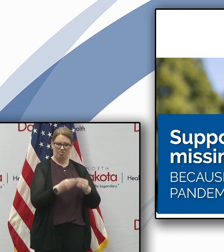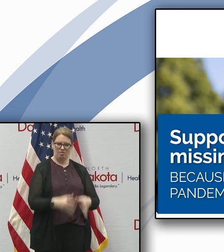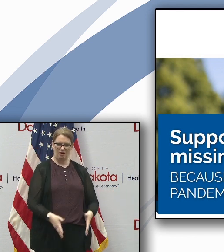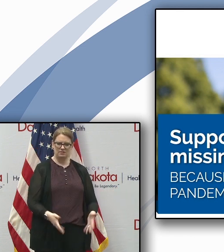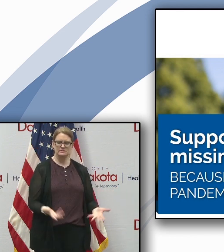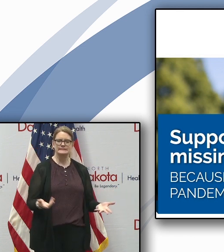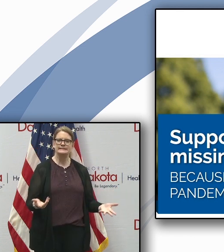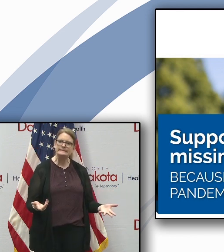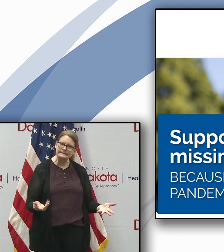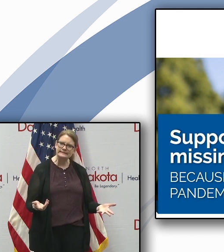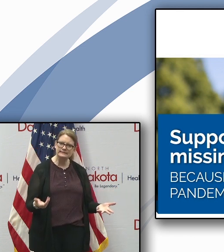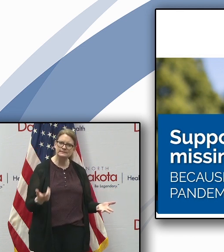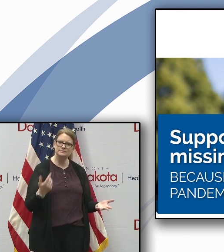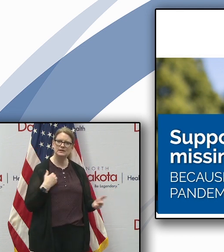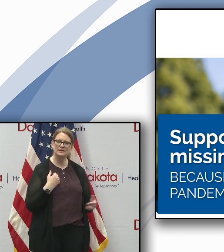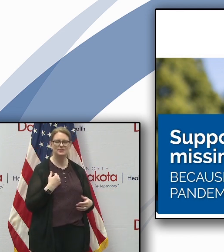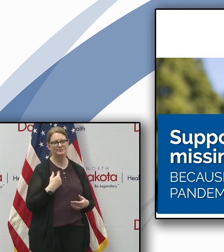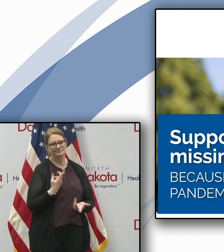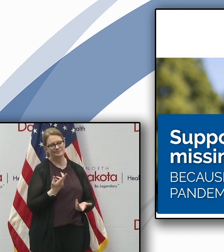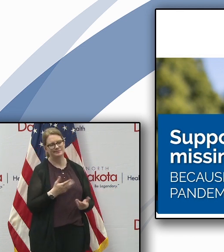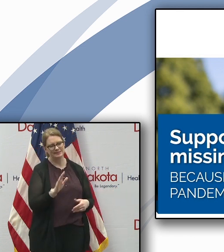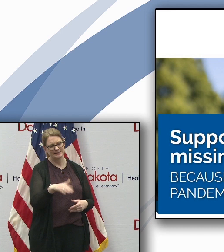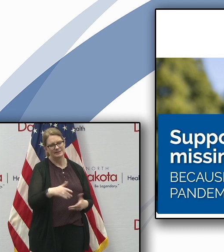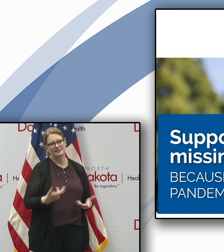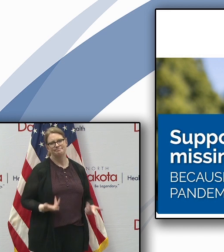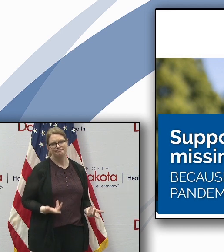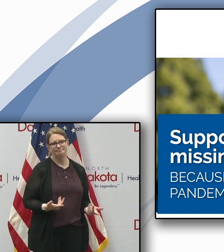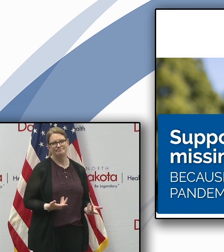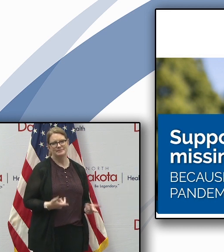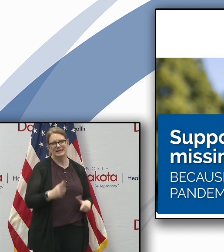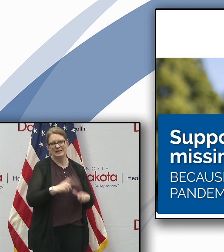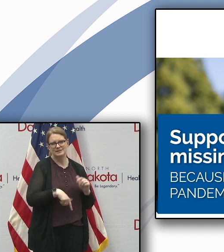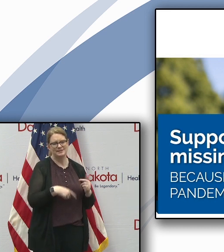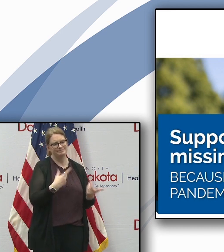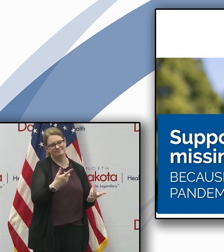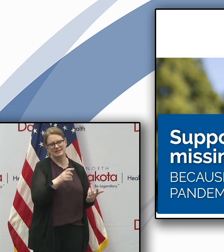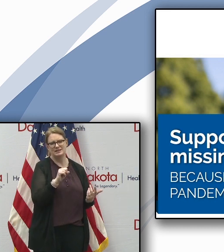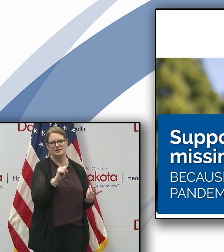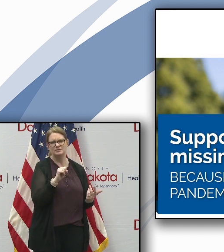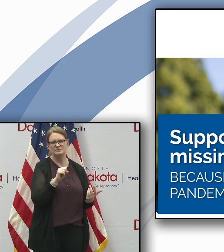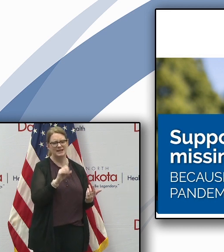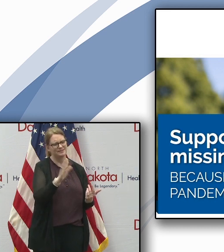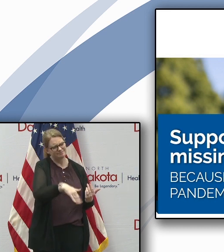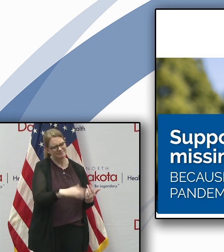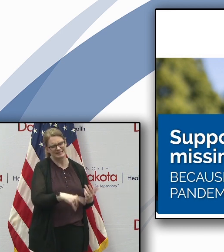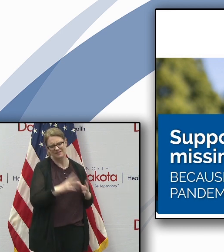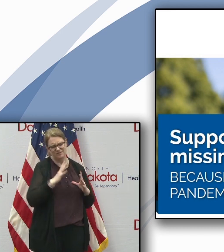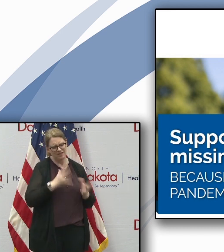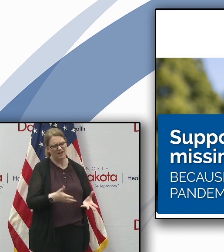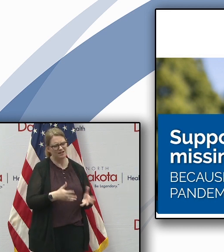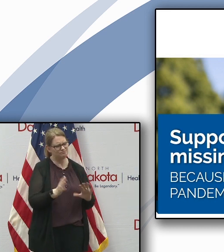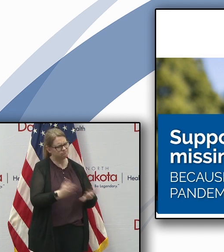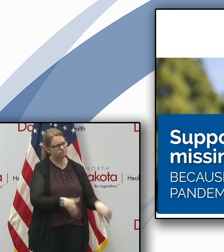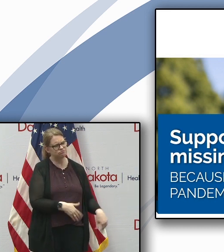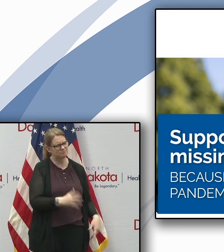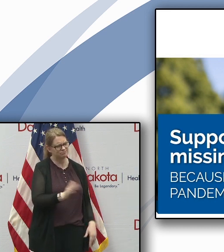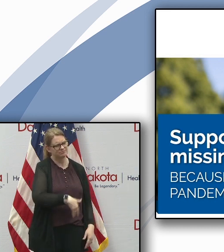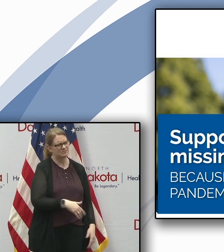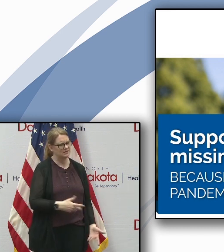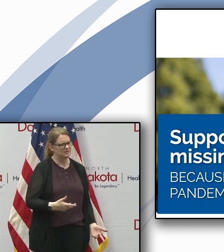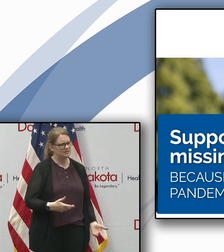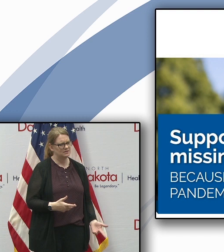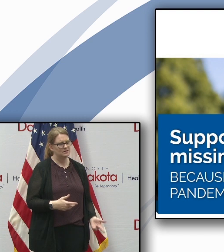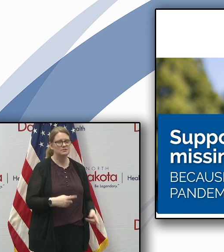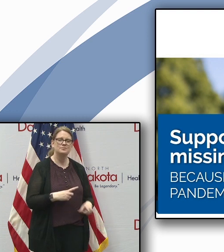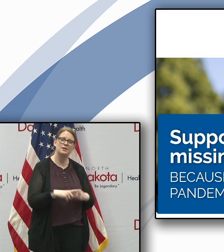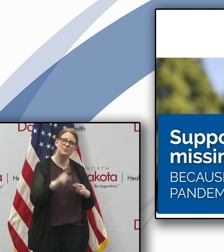just try to say to people, hey, suck it up, or get over it or whatever. I mean, because what's actually happening